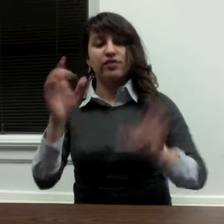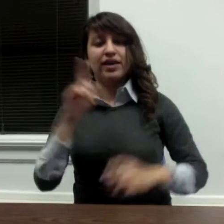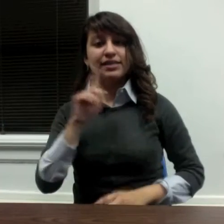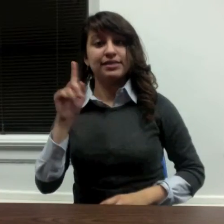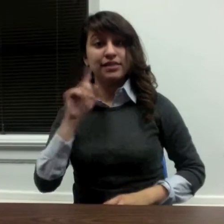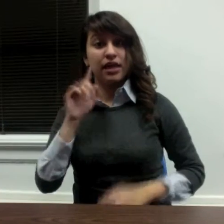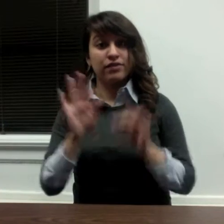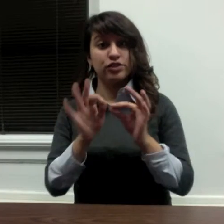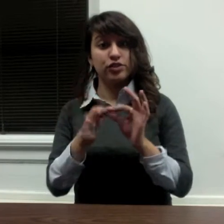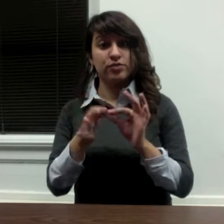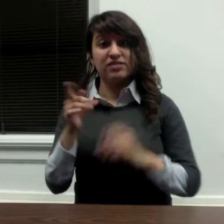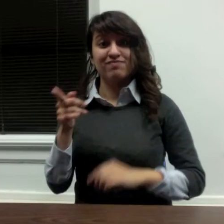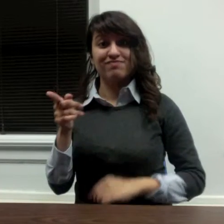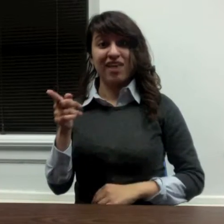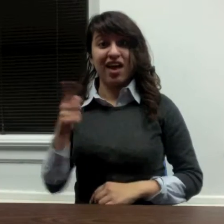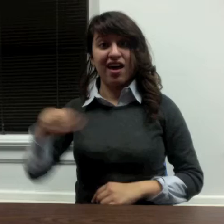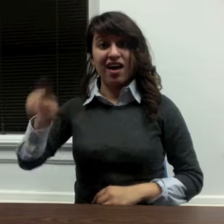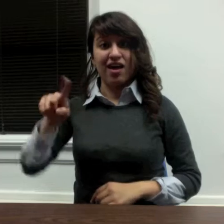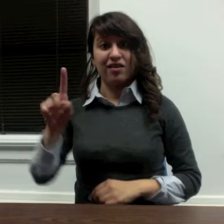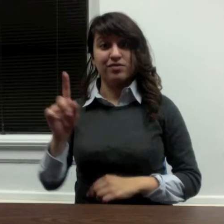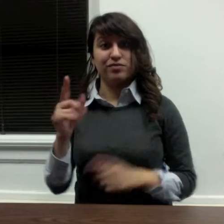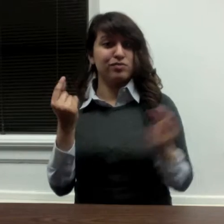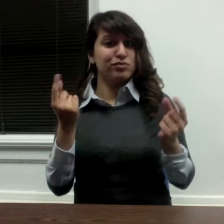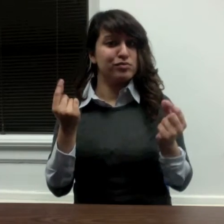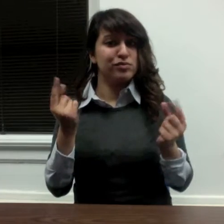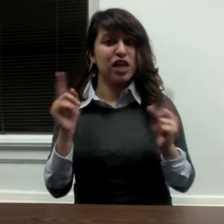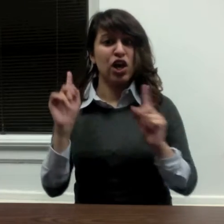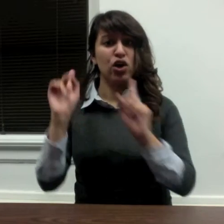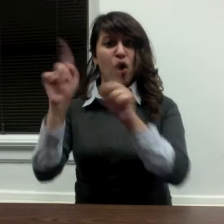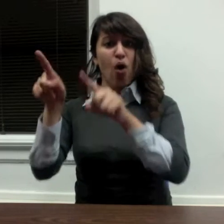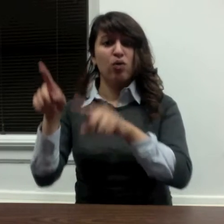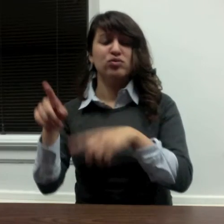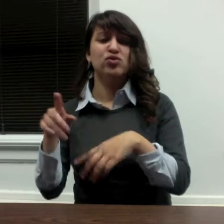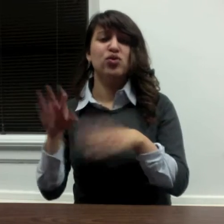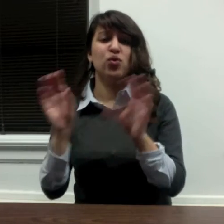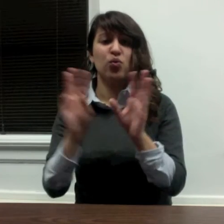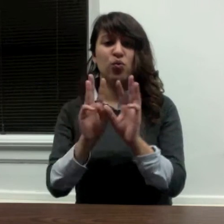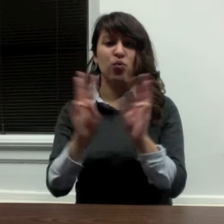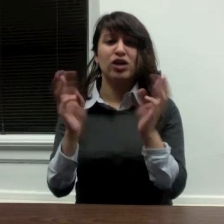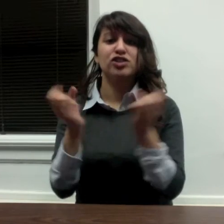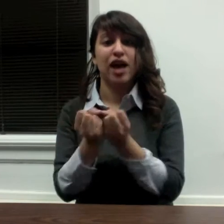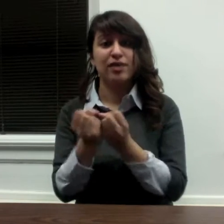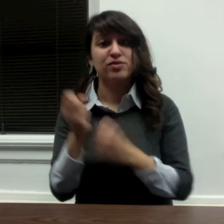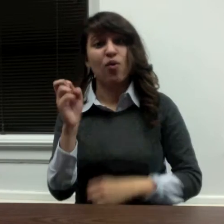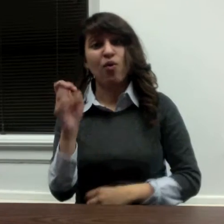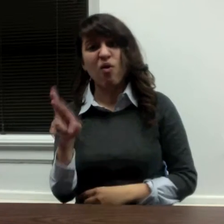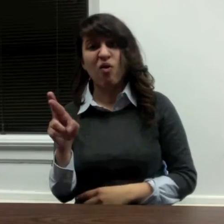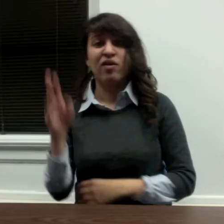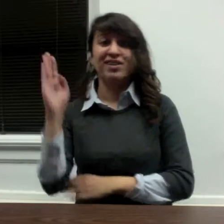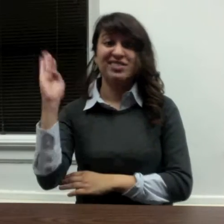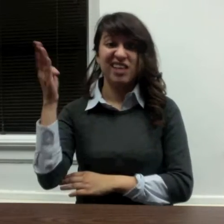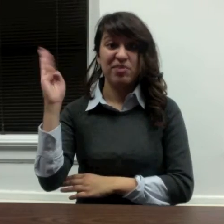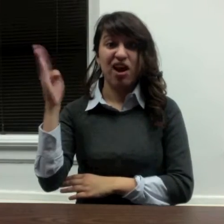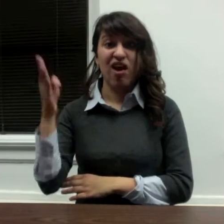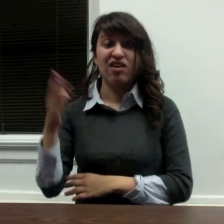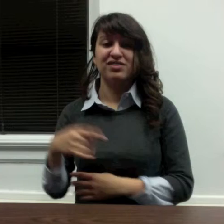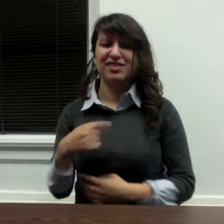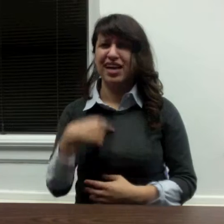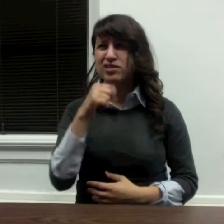attend workshops or seminars. And I don't remember the exact number of